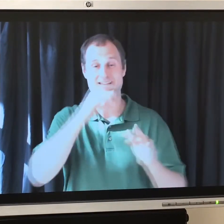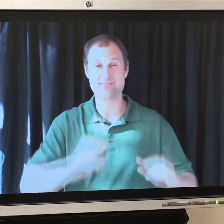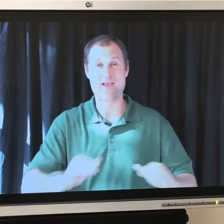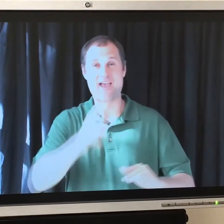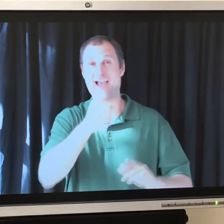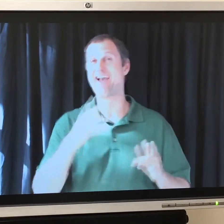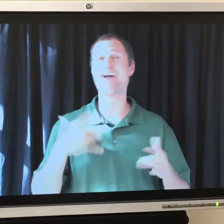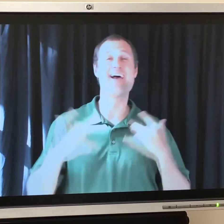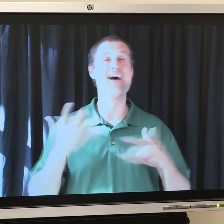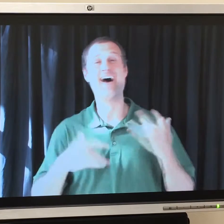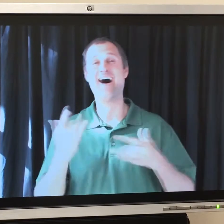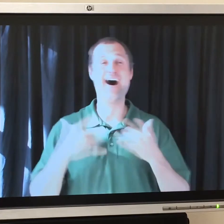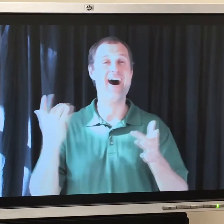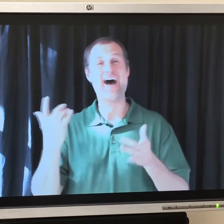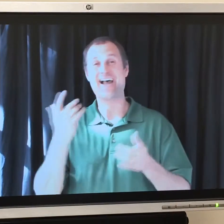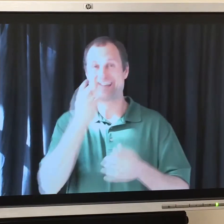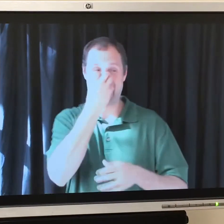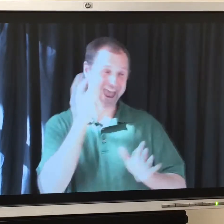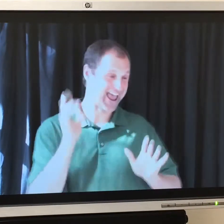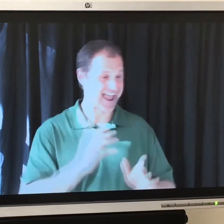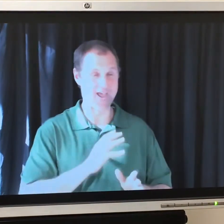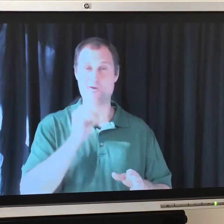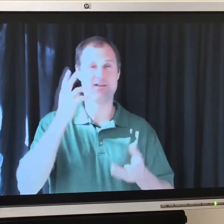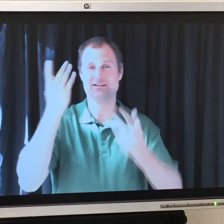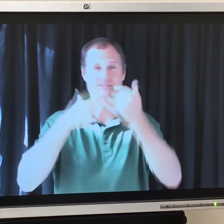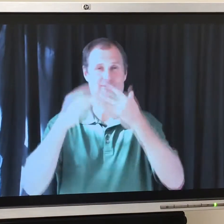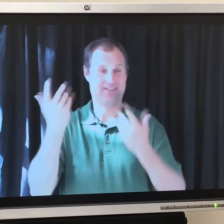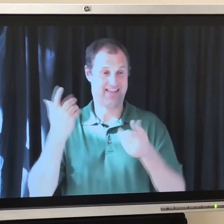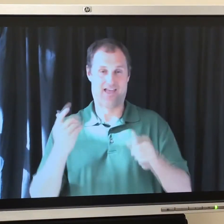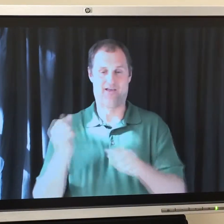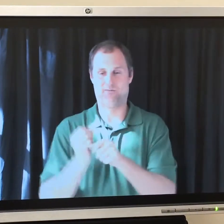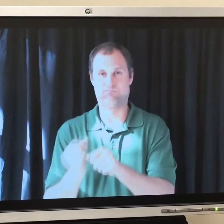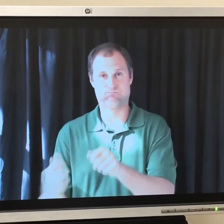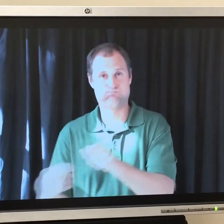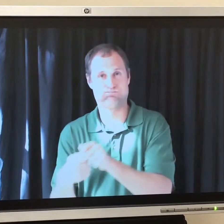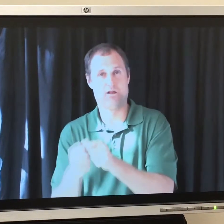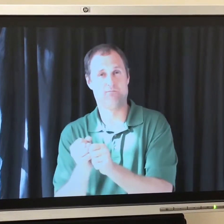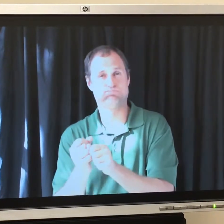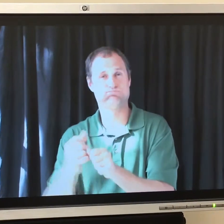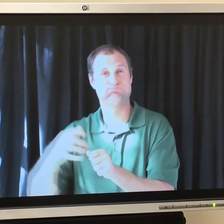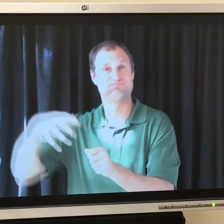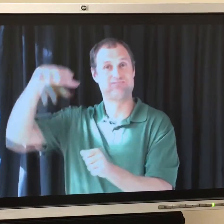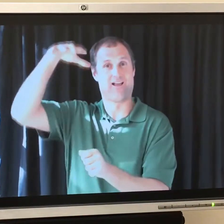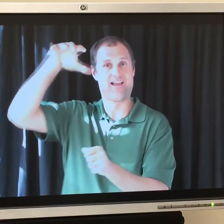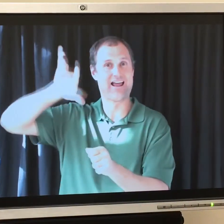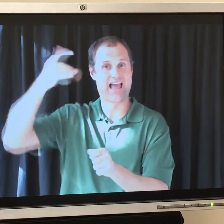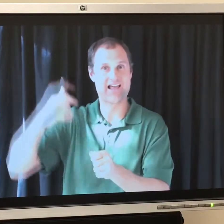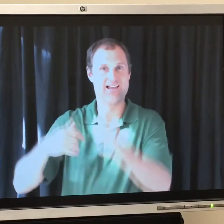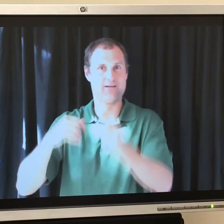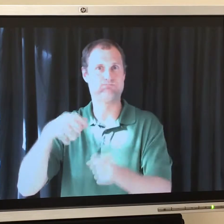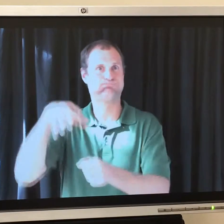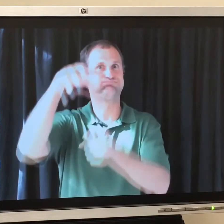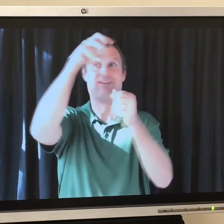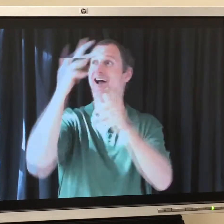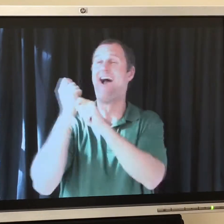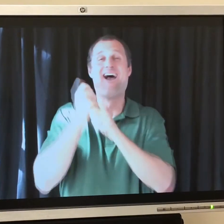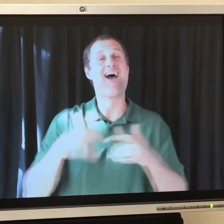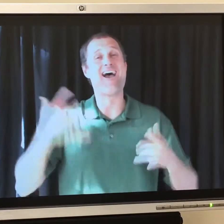which creates margarine. And maybe you've also been to a birthday party and you've seen kids get super excited about the balloons